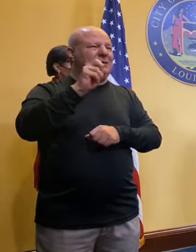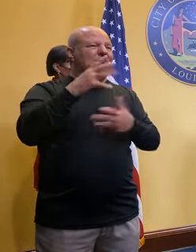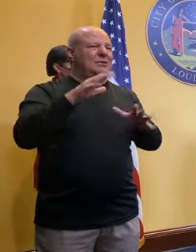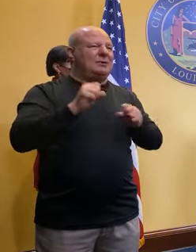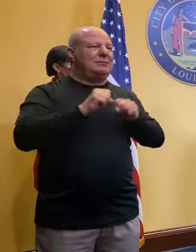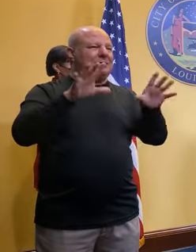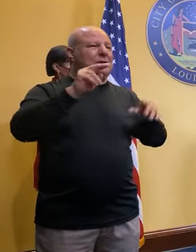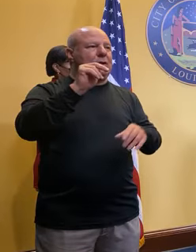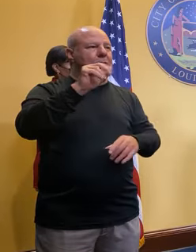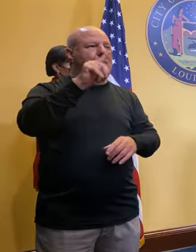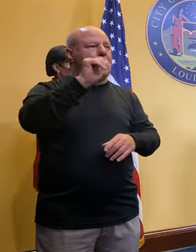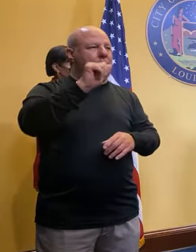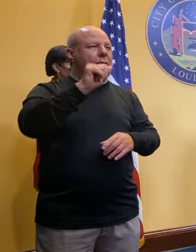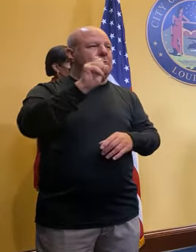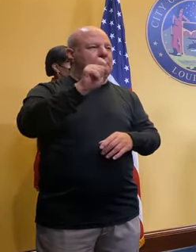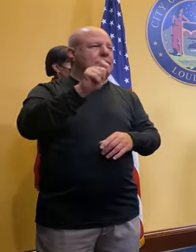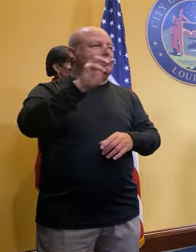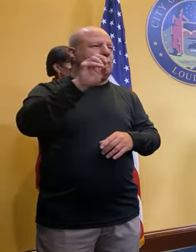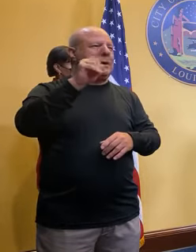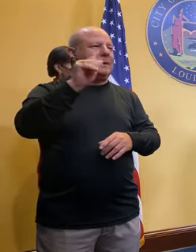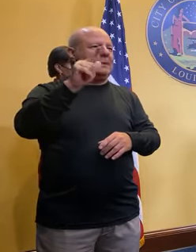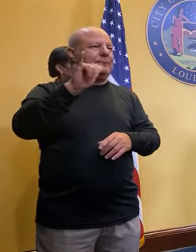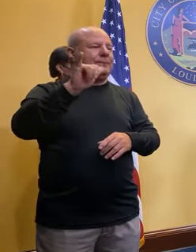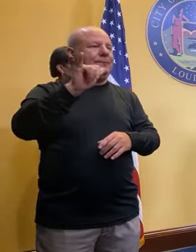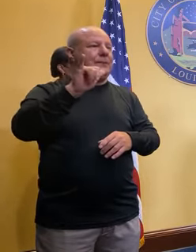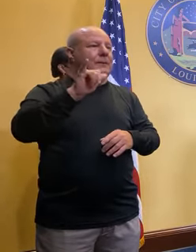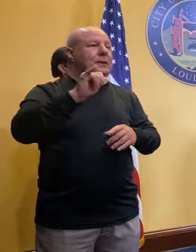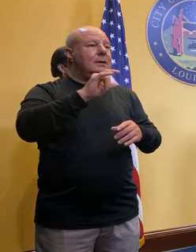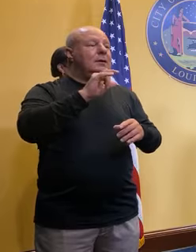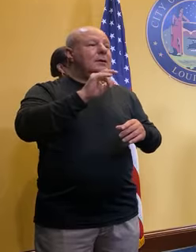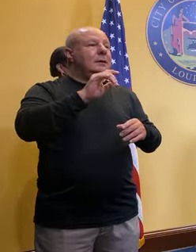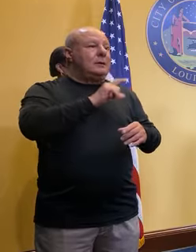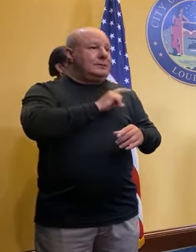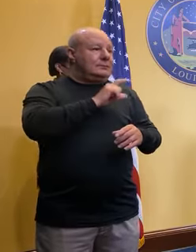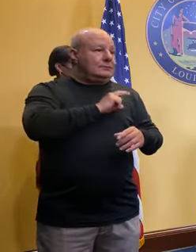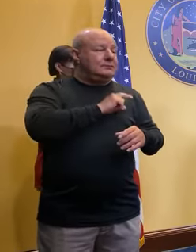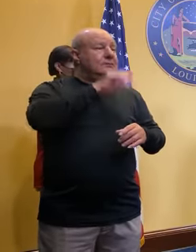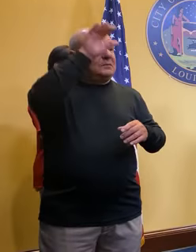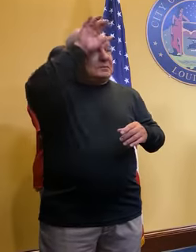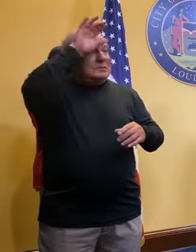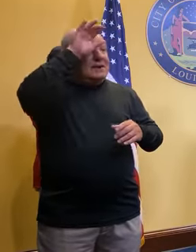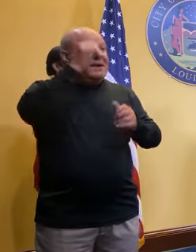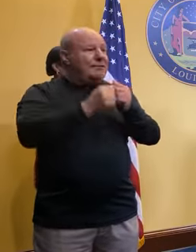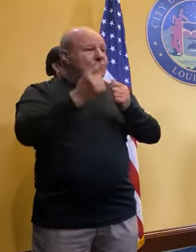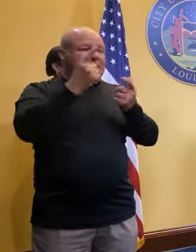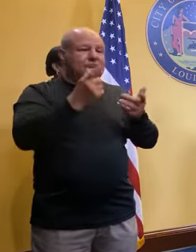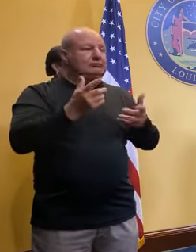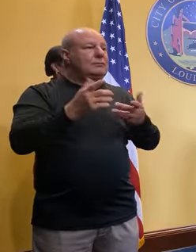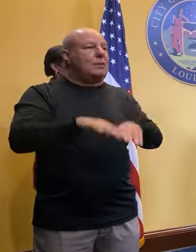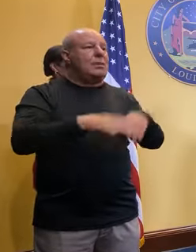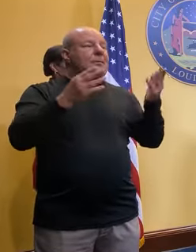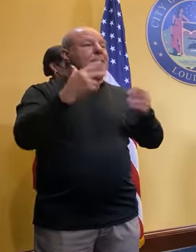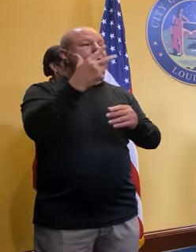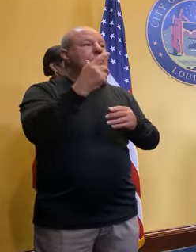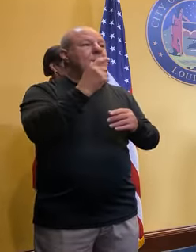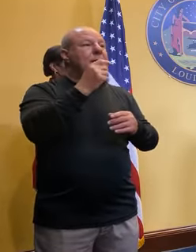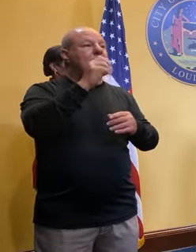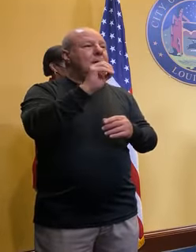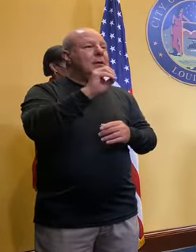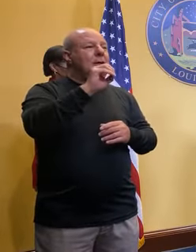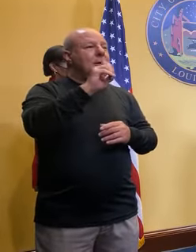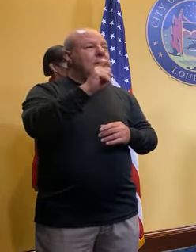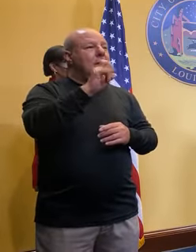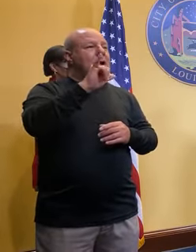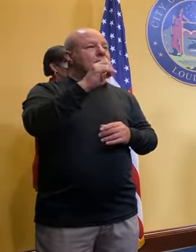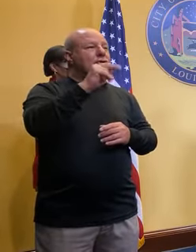Health Department, in conjunction with our fire department, everyone is stepping up, have opened 3 oxygen exchange sites at